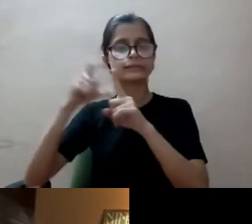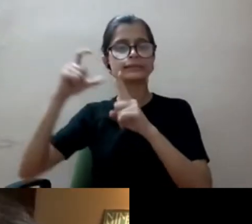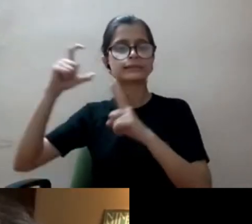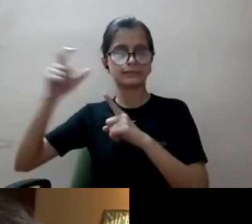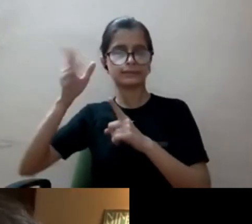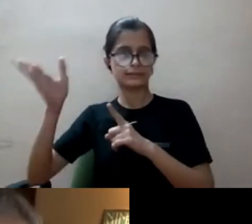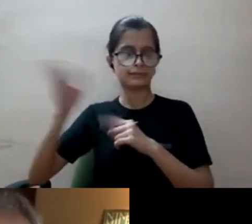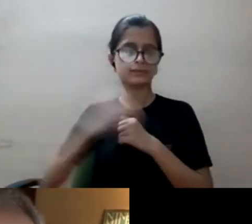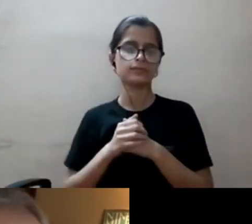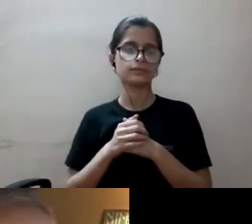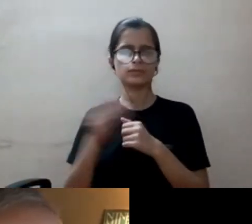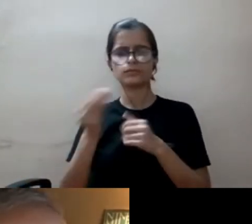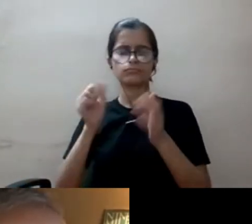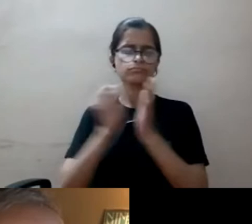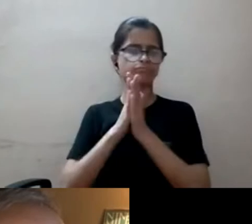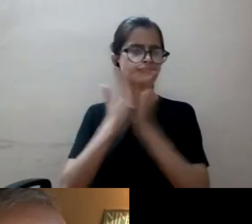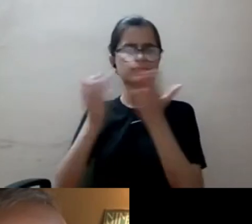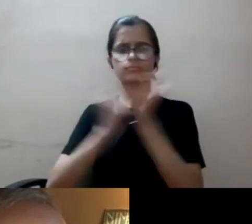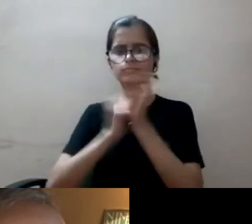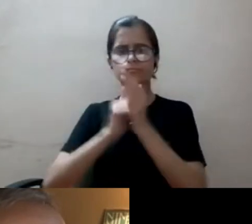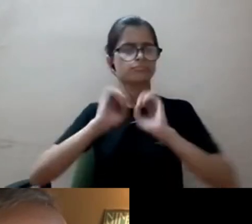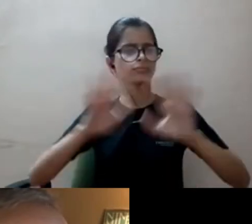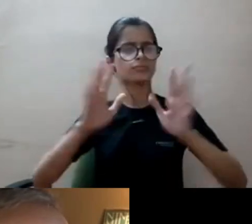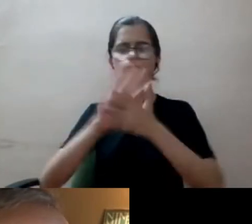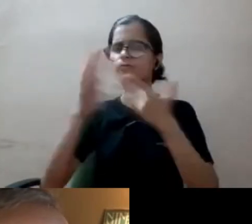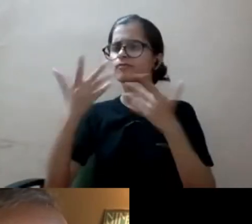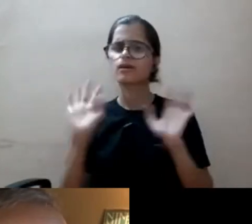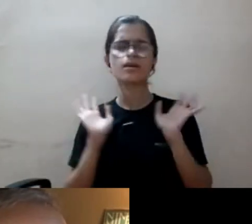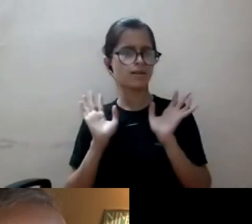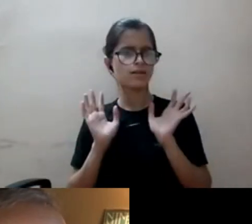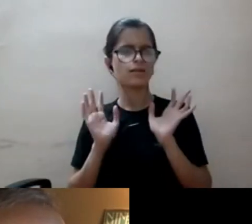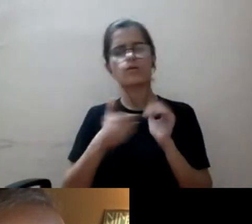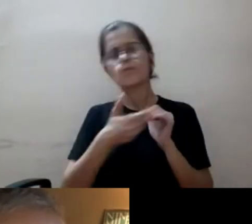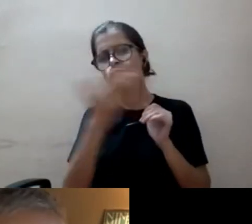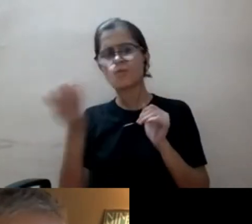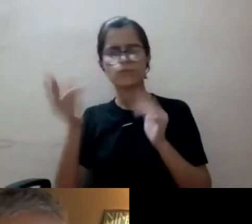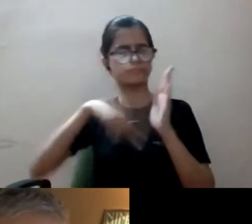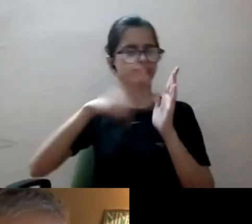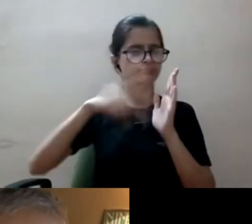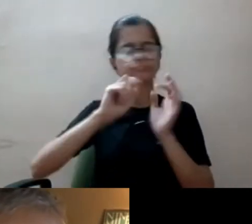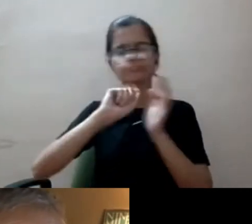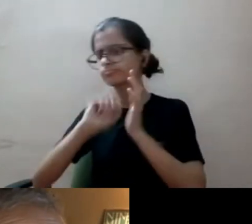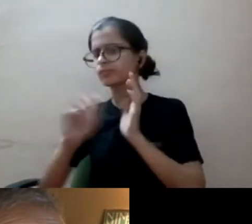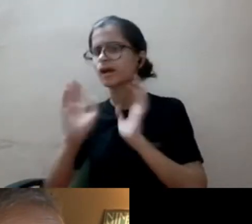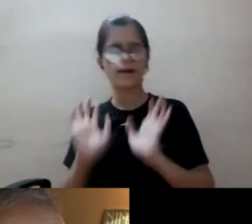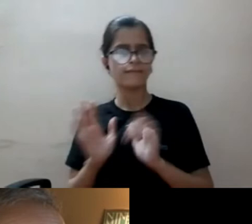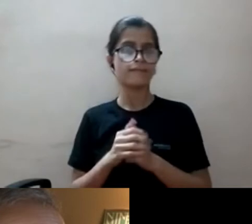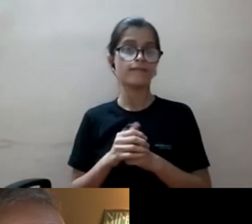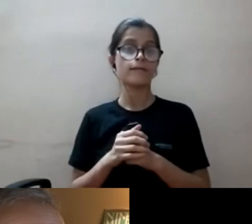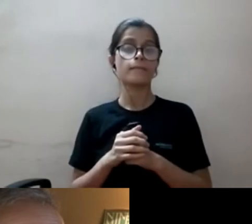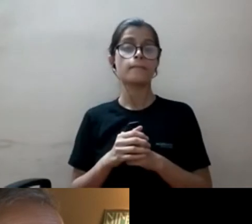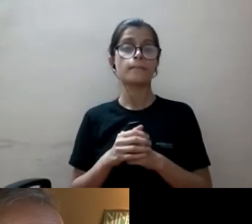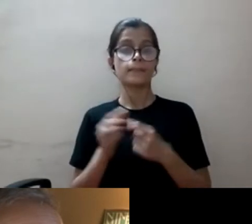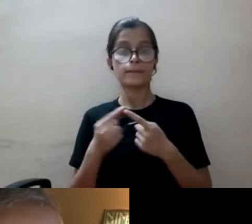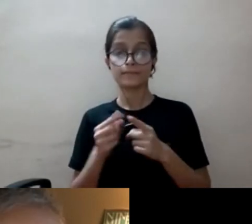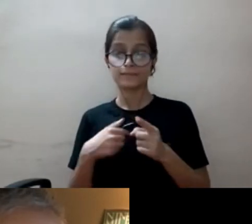well, have been published everywhere. The New York Times, the Washington Post, Harper's, the Reader's Digest. Something I've not